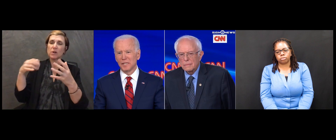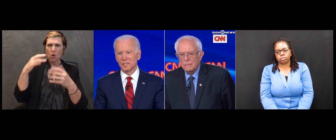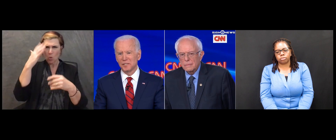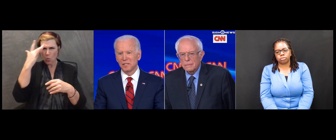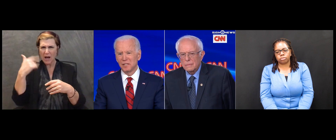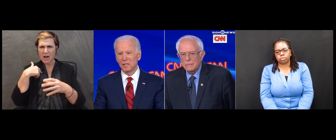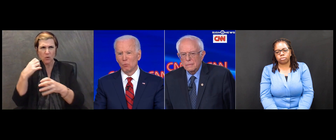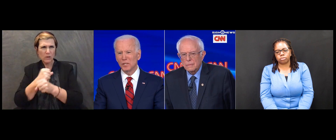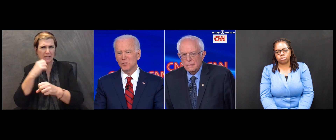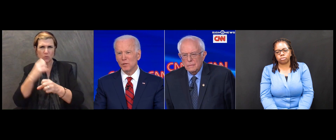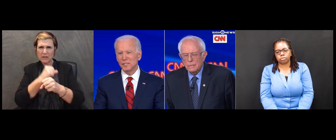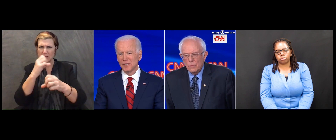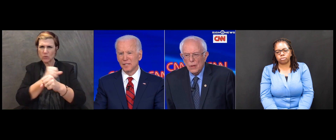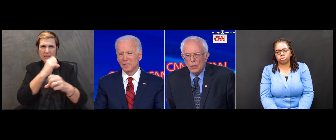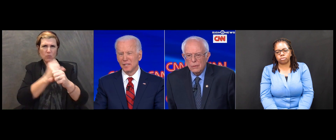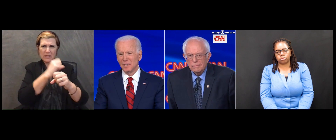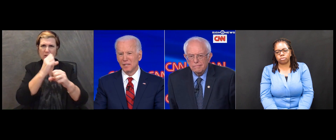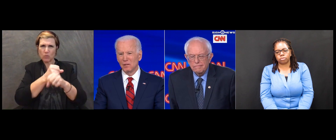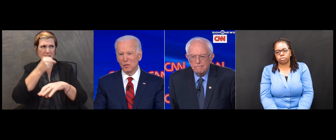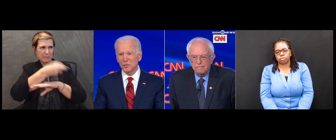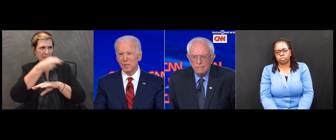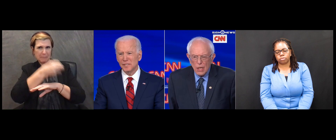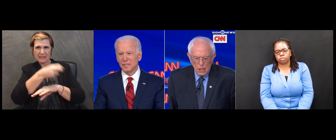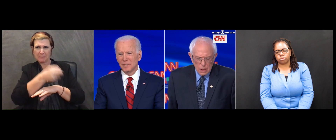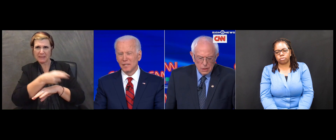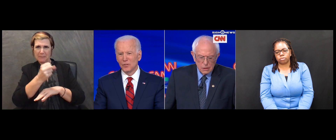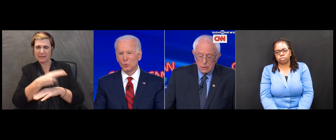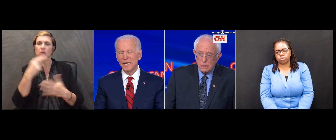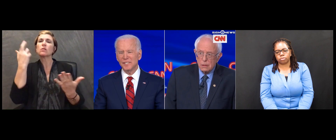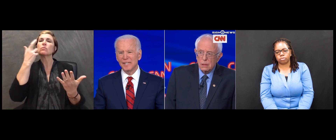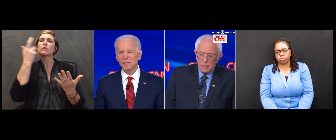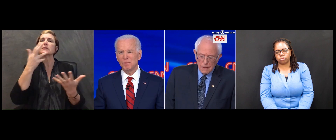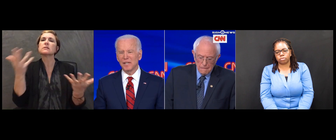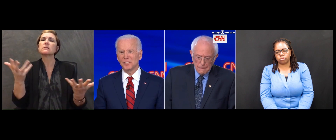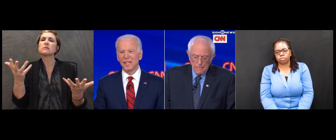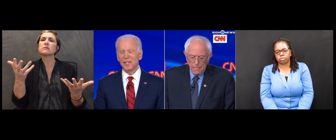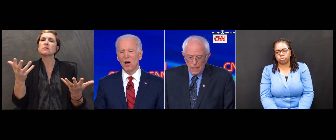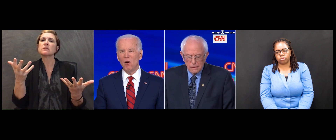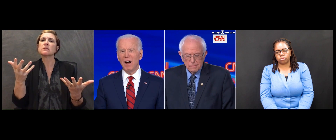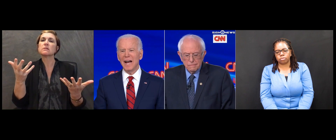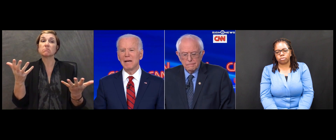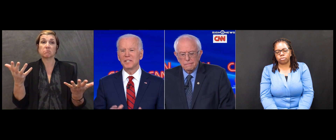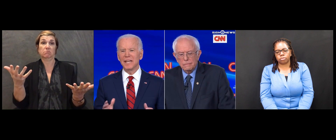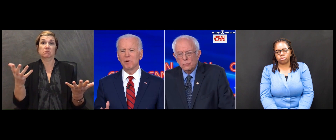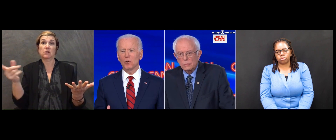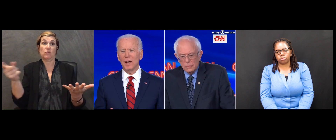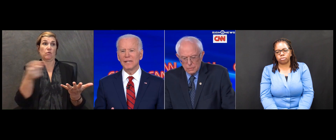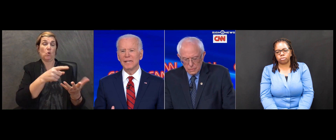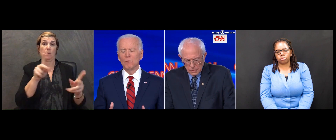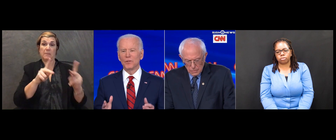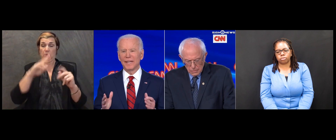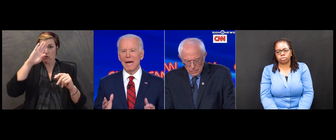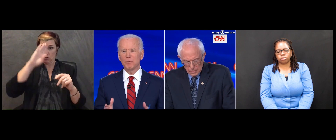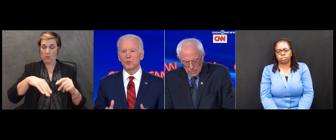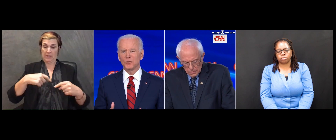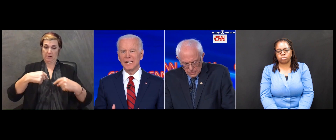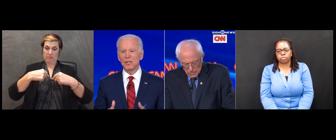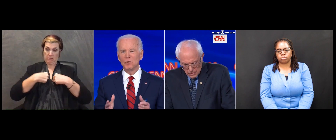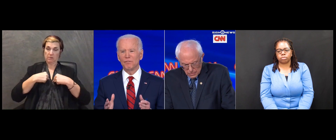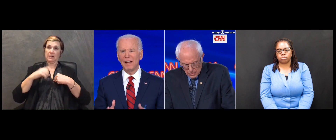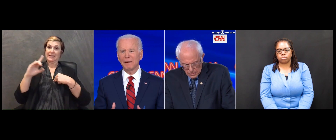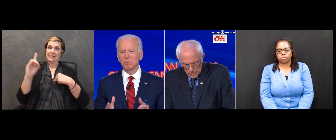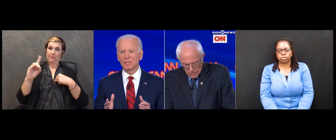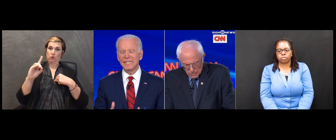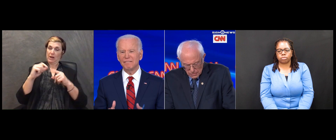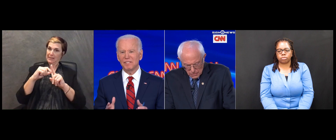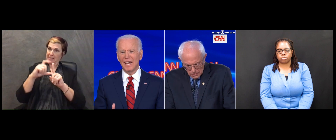those places? What's the reason? What's the reason? The reason is because they know I am a Democrat with a capital D who,